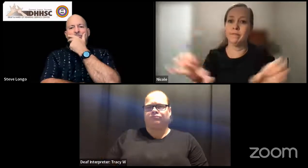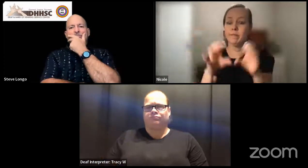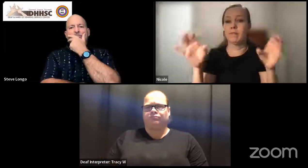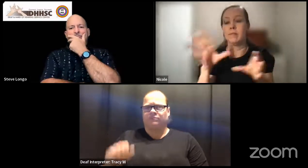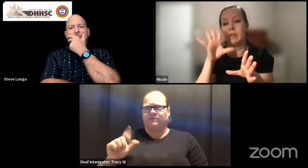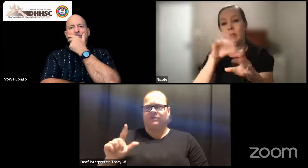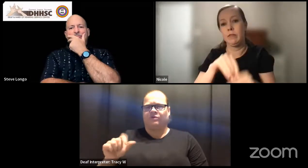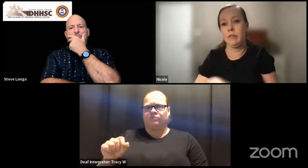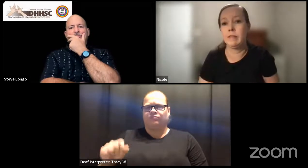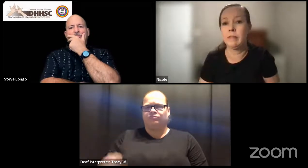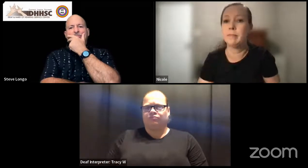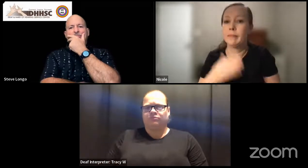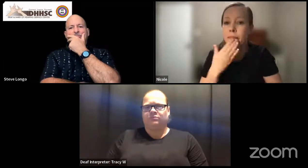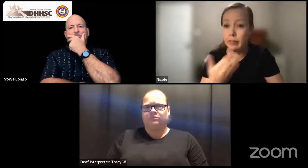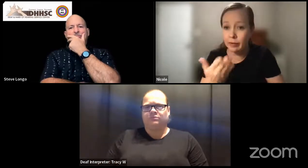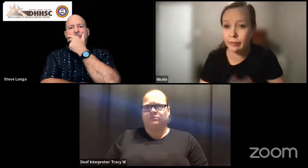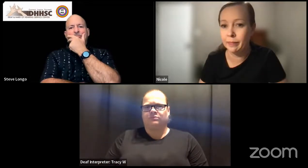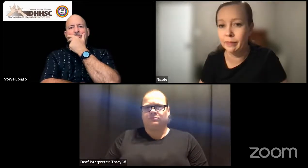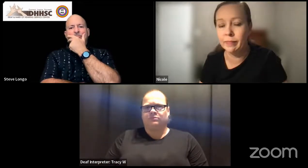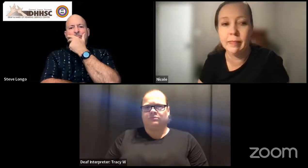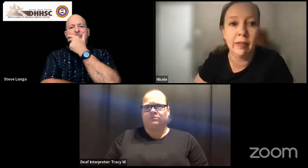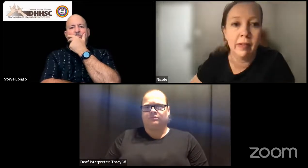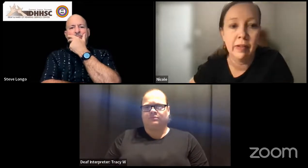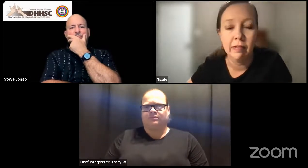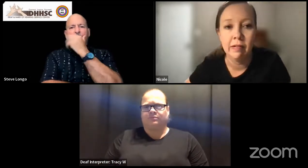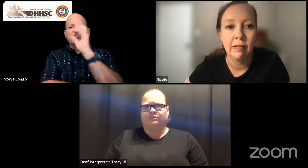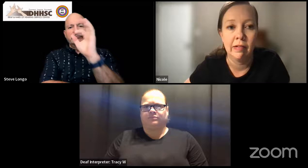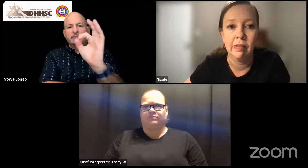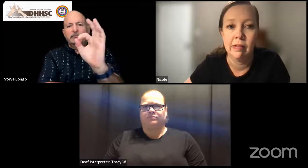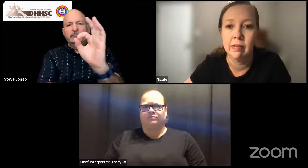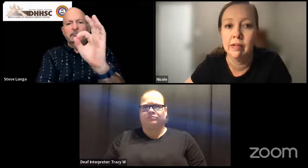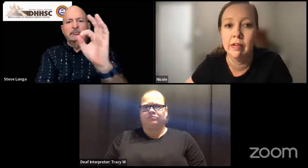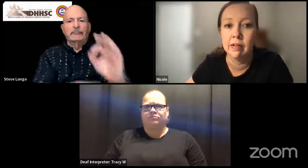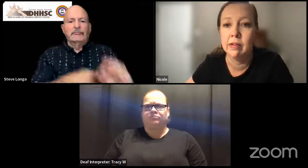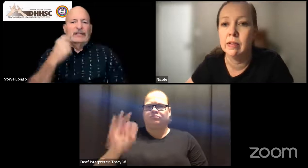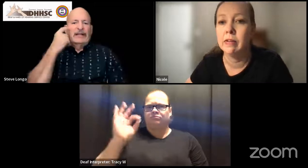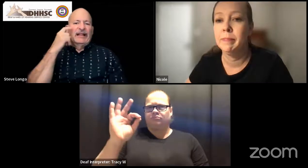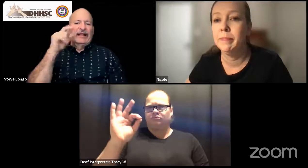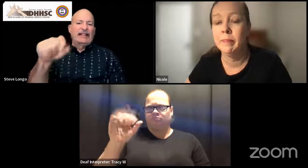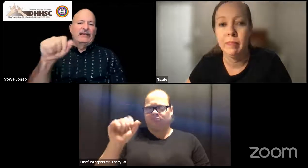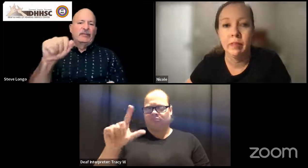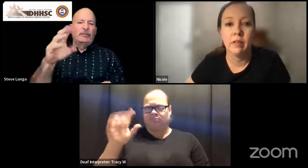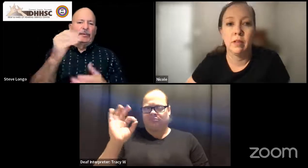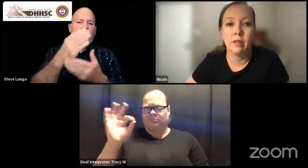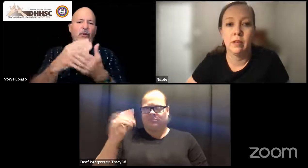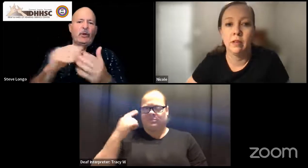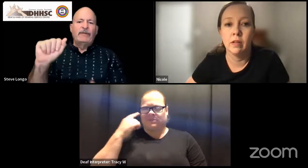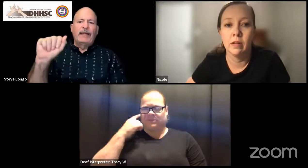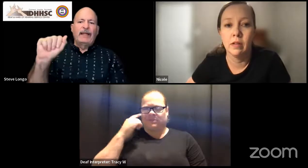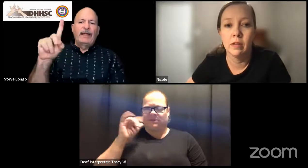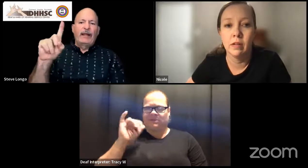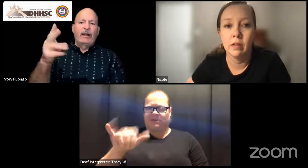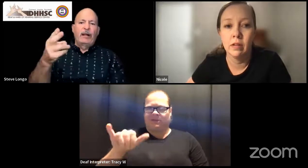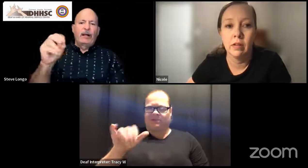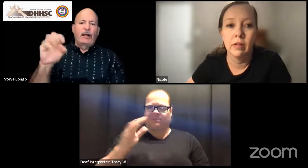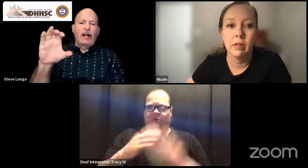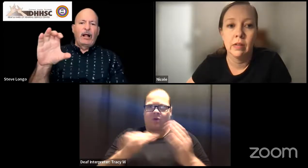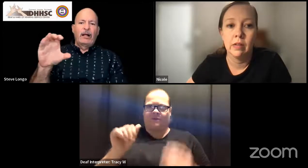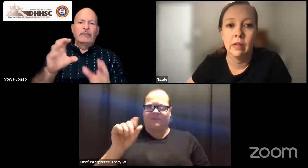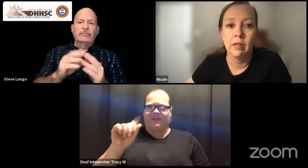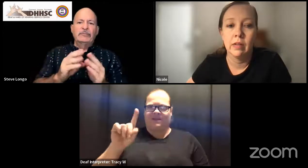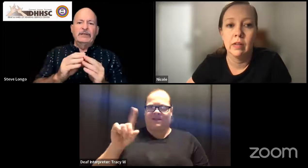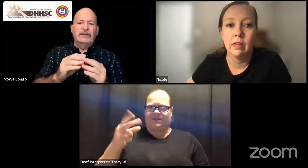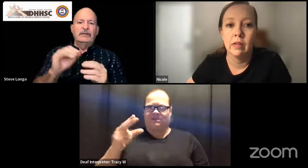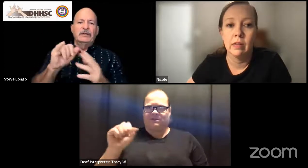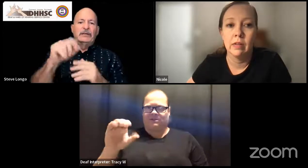goals for the financial needs so we can really focus our efforts in fundraising towards those goals. Agreed. And I